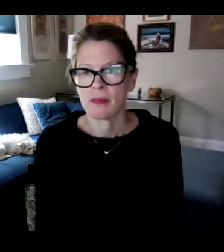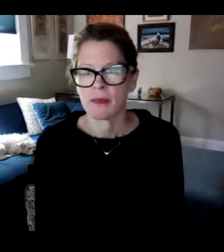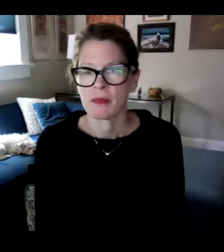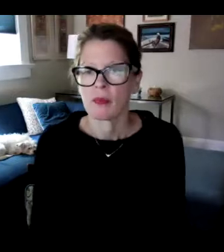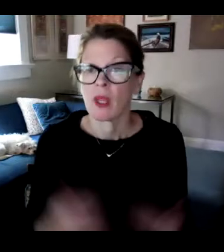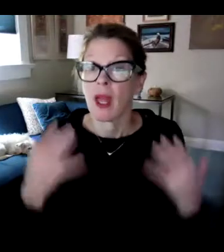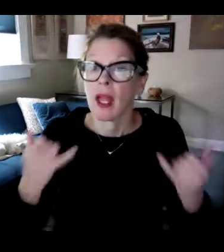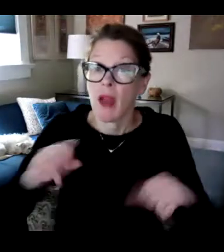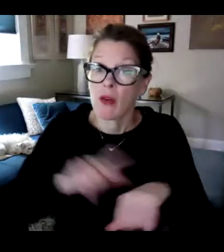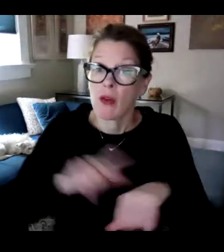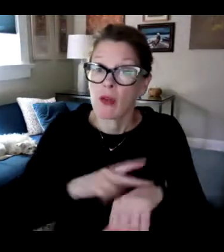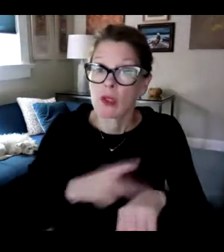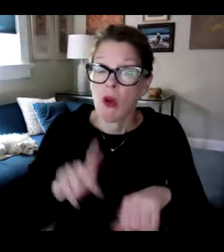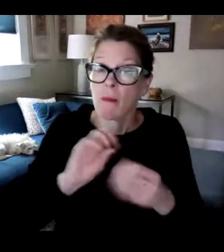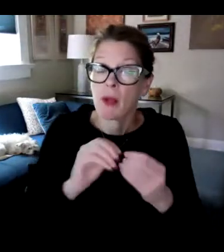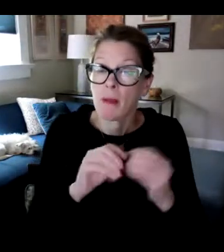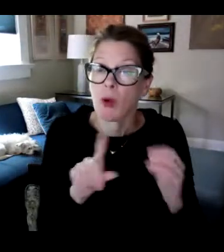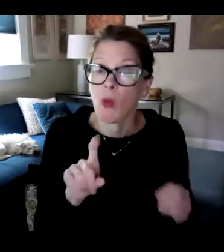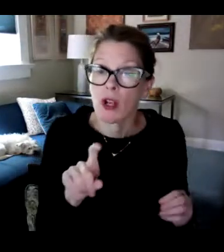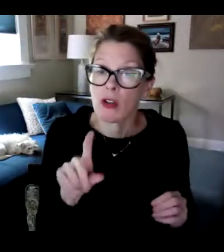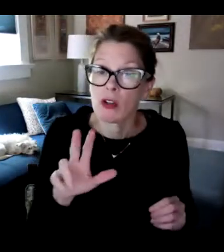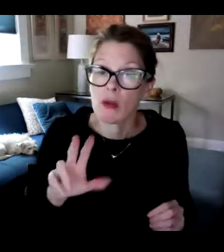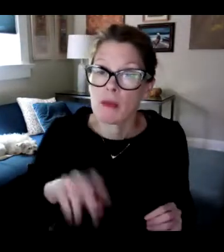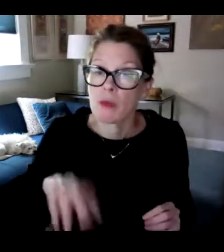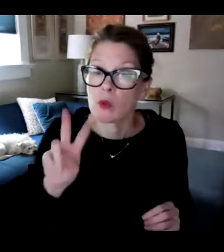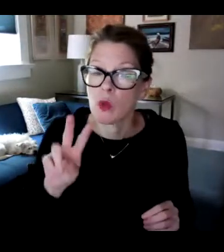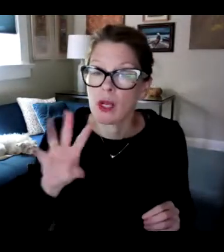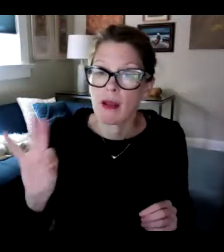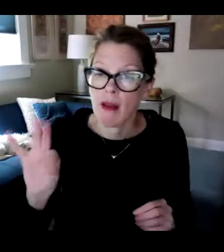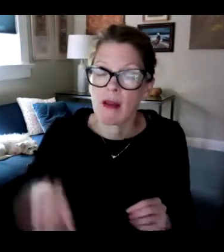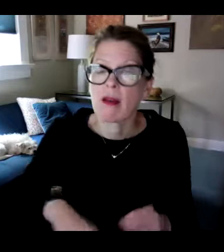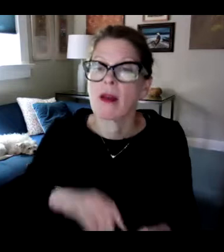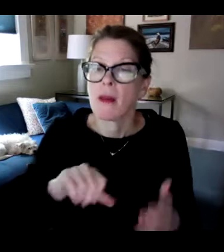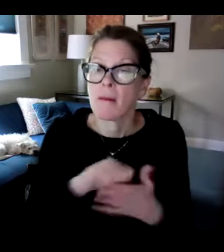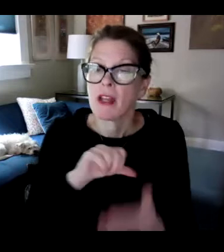Psalm 129 on page 784.